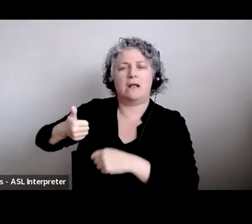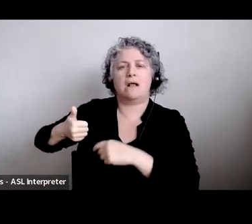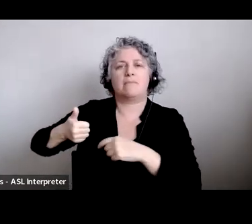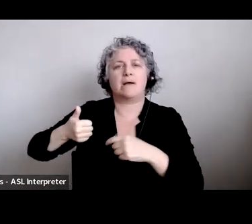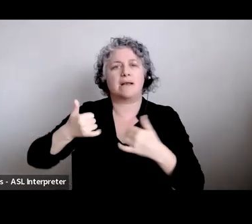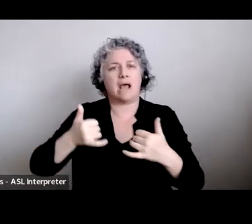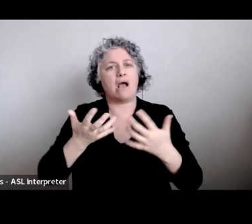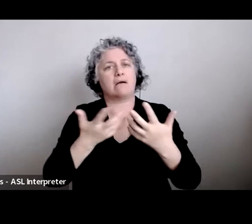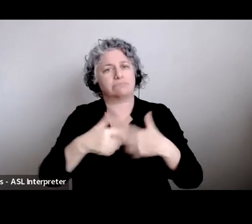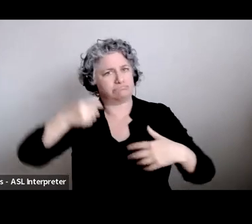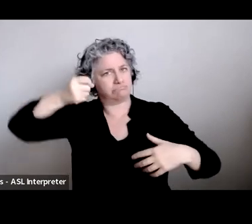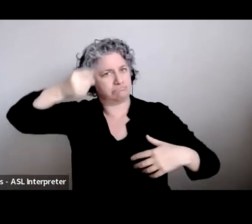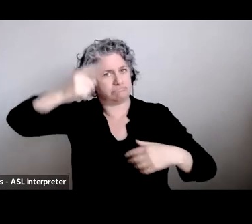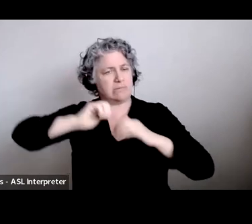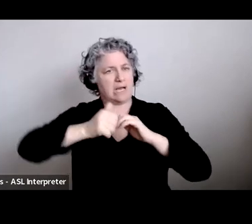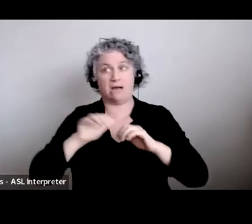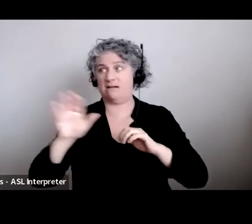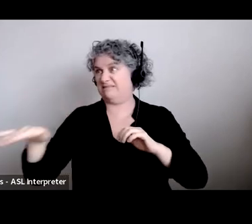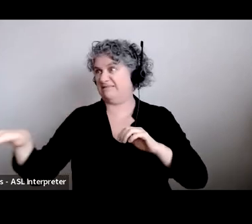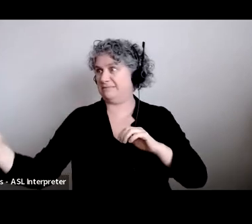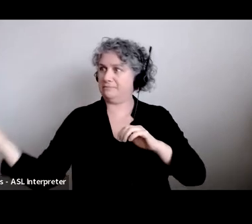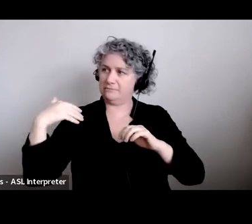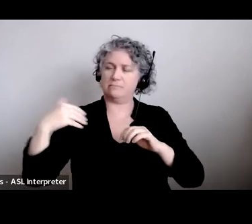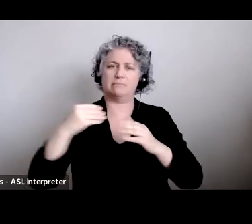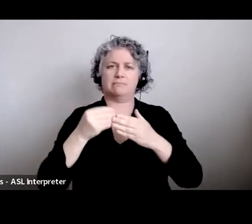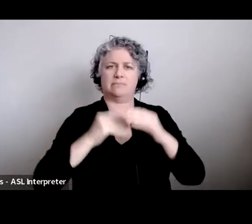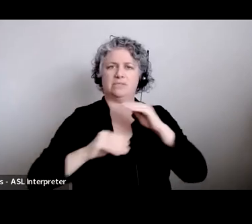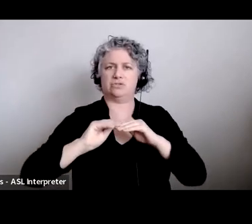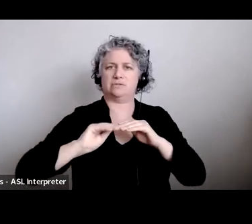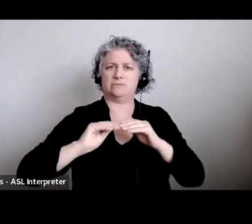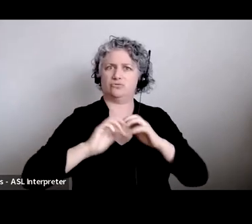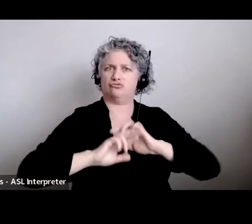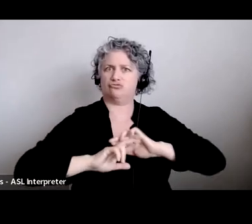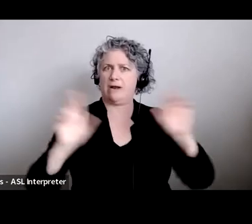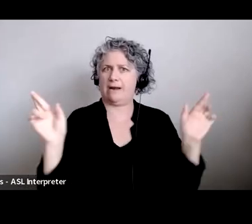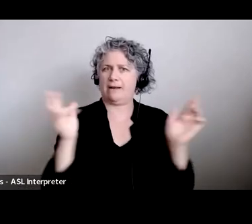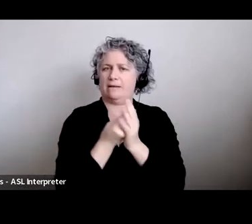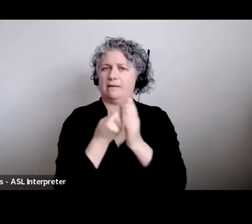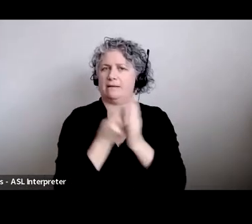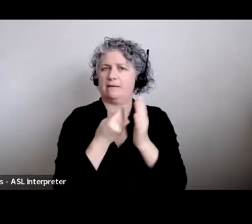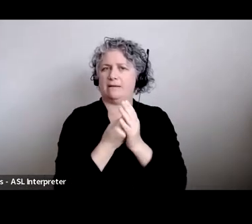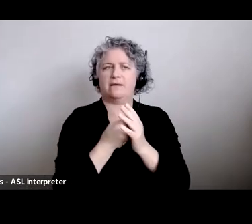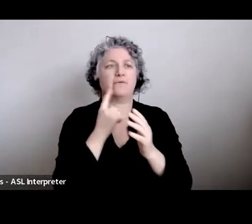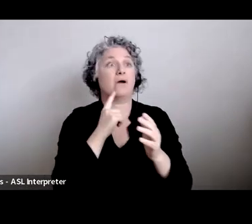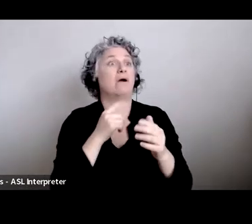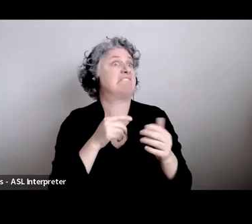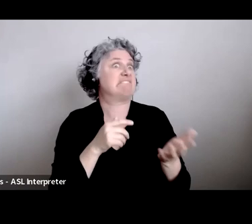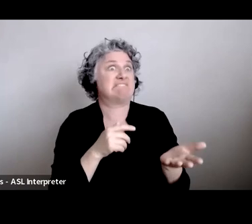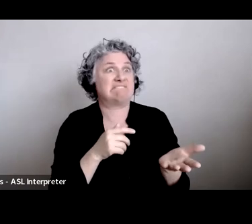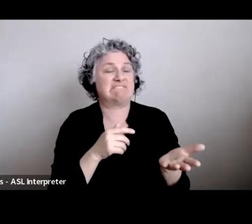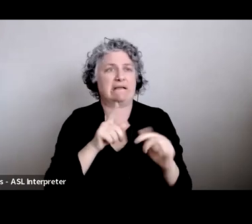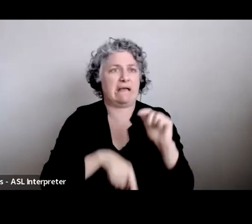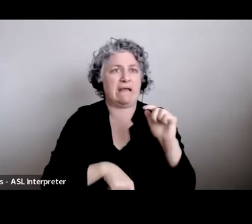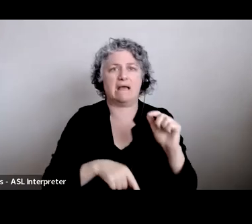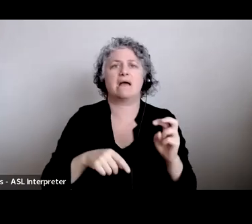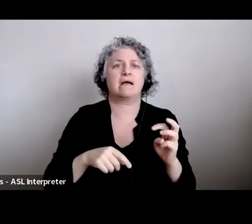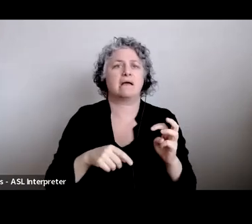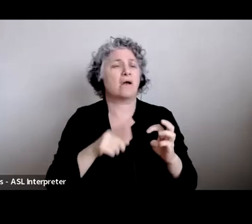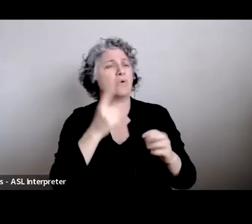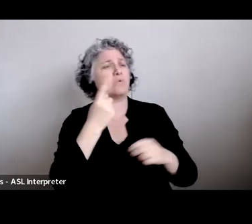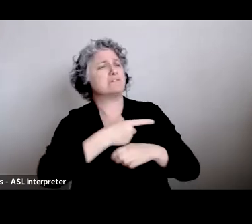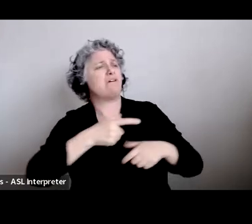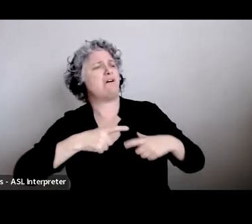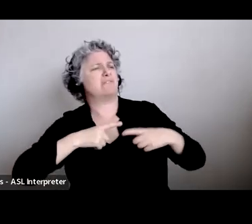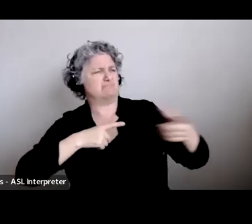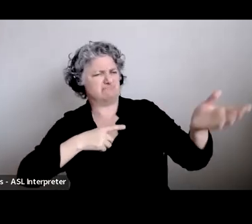going, now we understand how to do it, and now we can budget for it, and now we can be in a place where somebody can take a day away